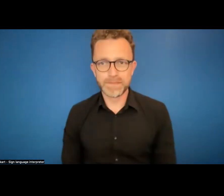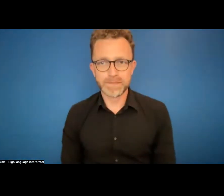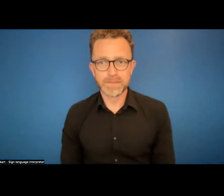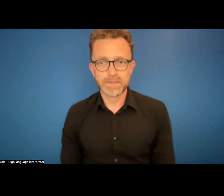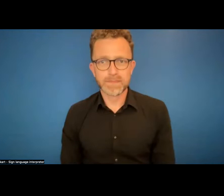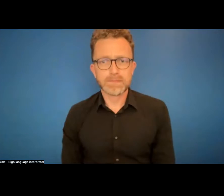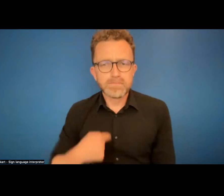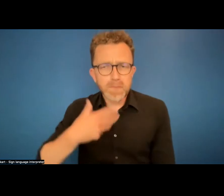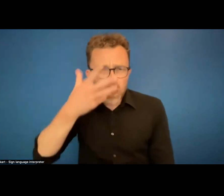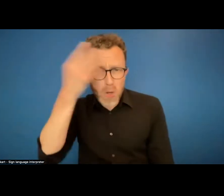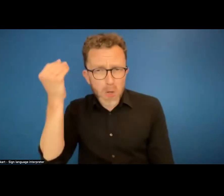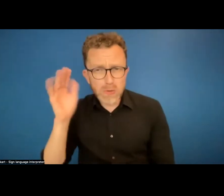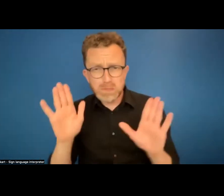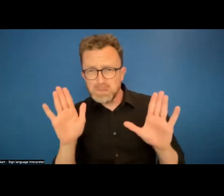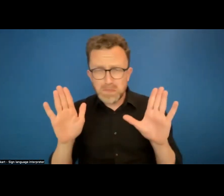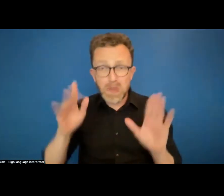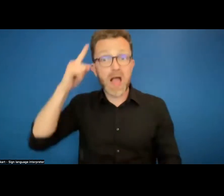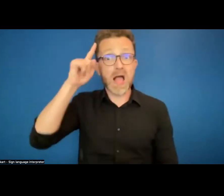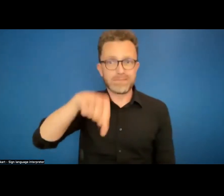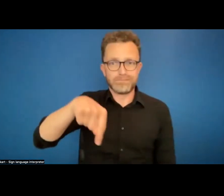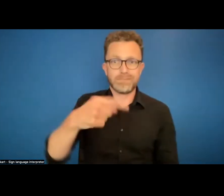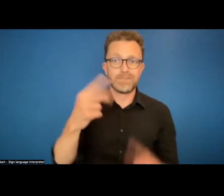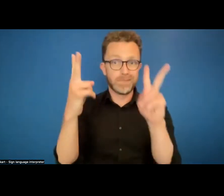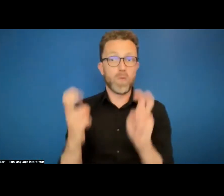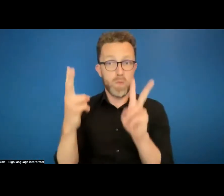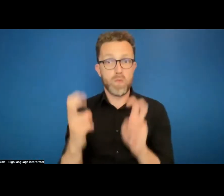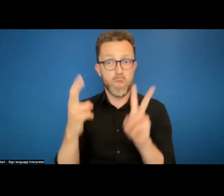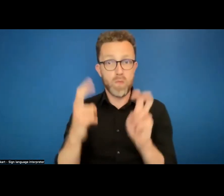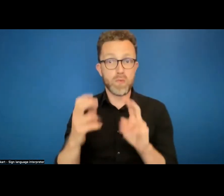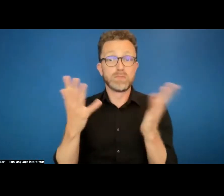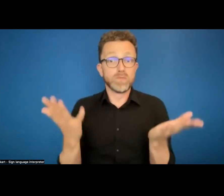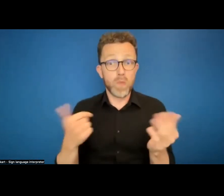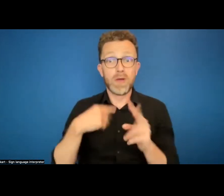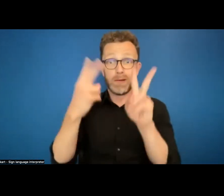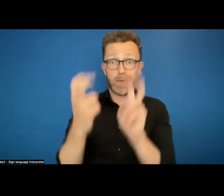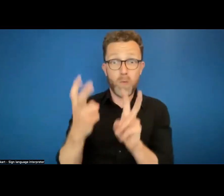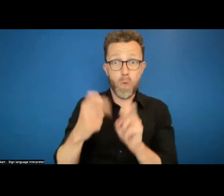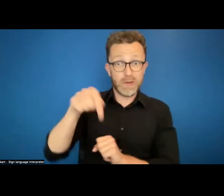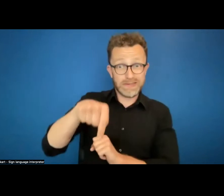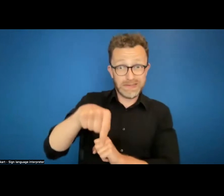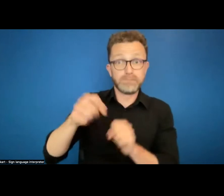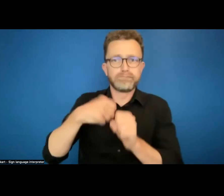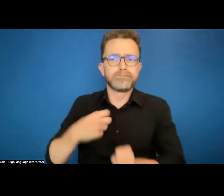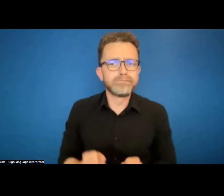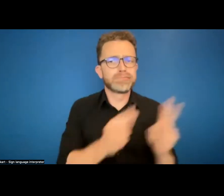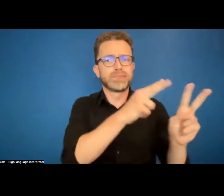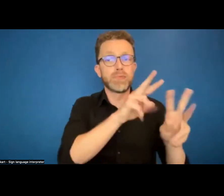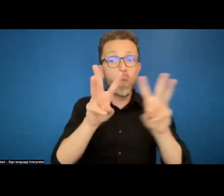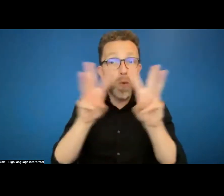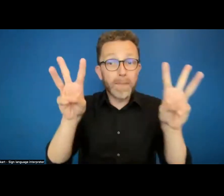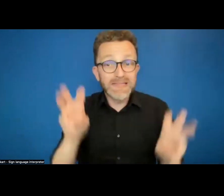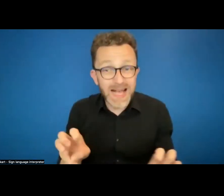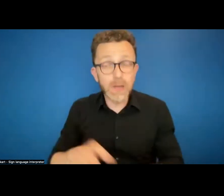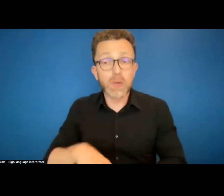we're seeing that people are being moved to institutions. There's a memorandum of understanding between the government of Ukraine and